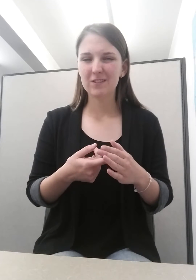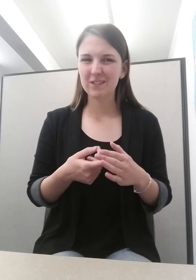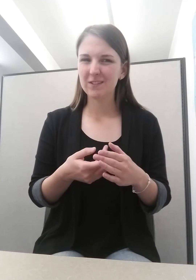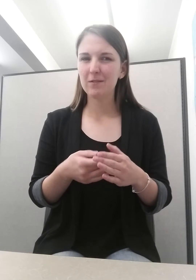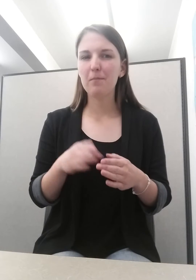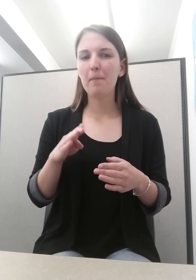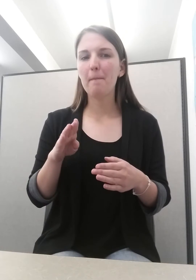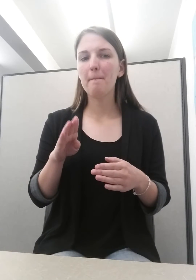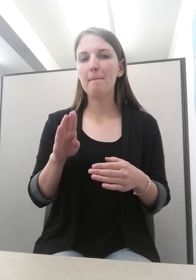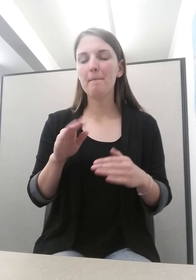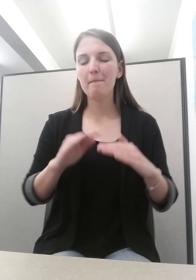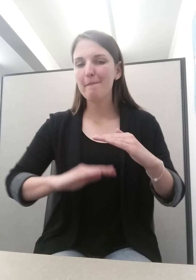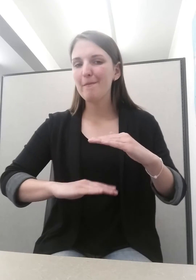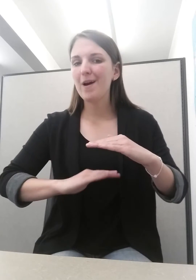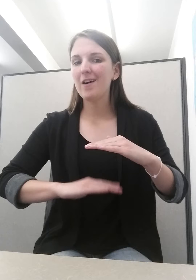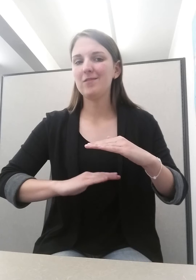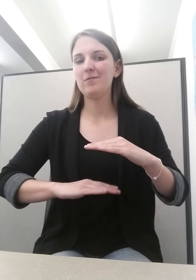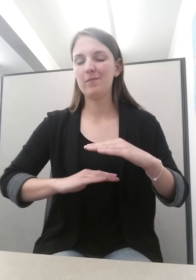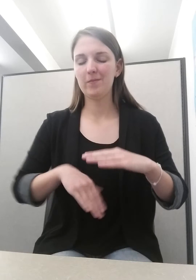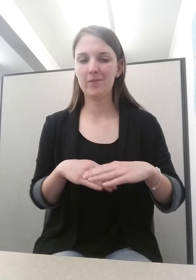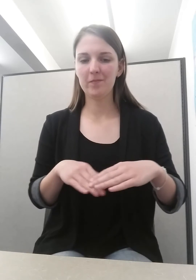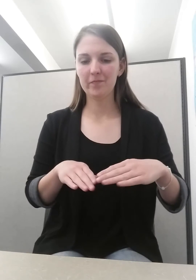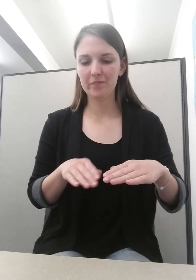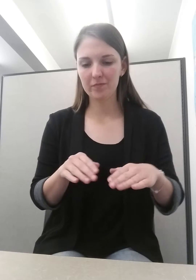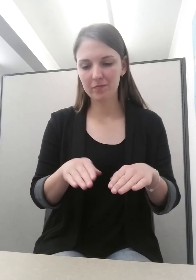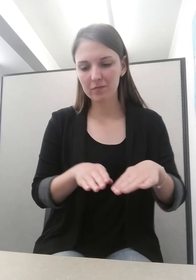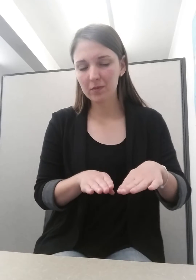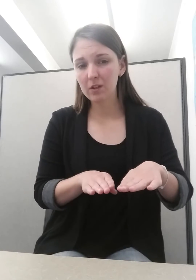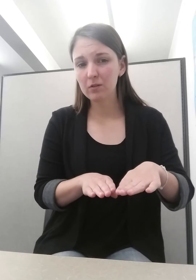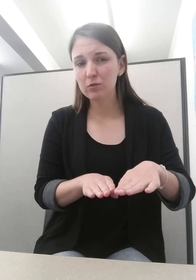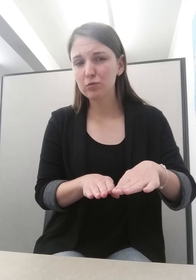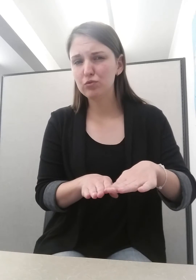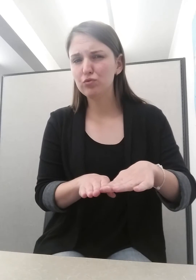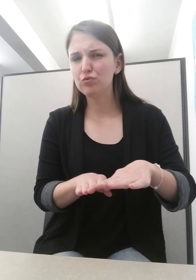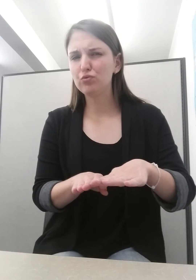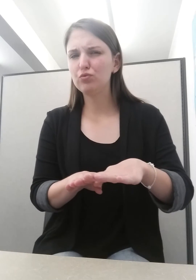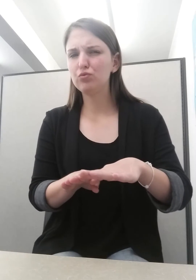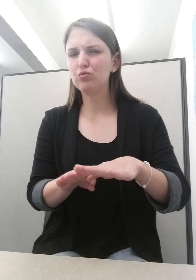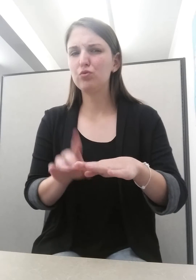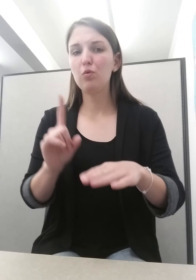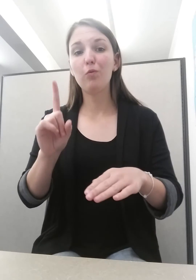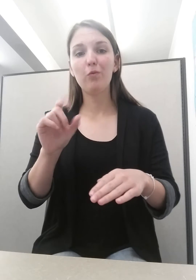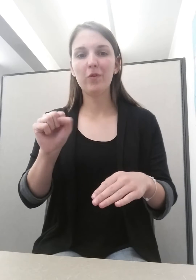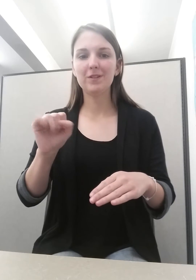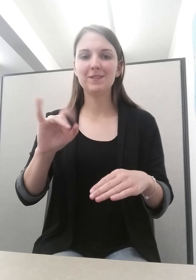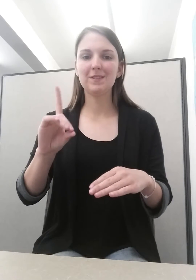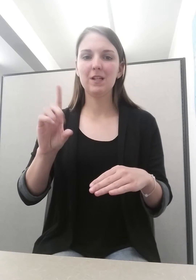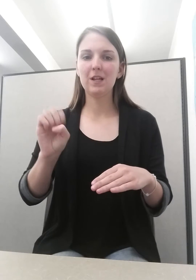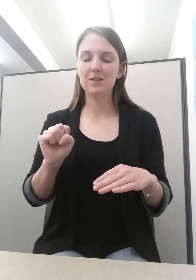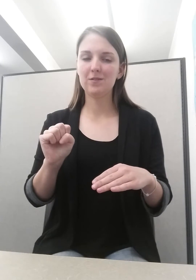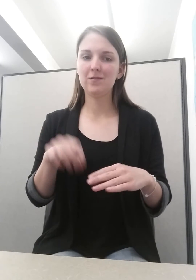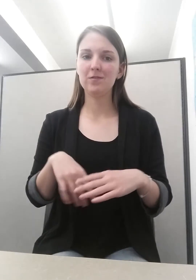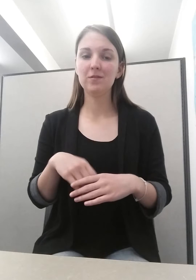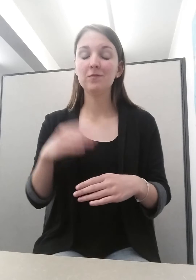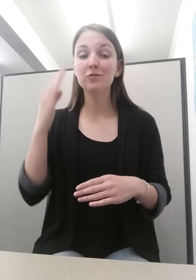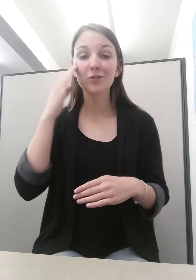bottom, and you're going to sew up one side. Now, if you know anything about zippers, the top